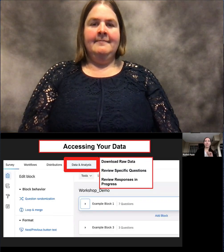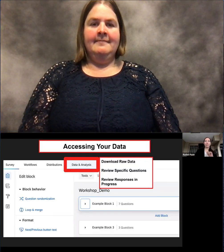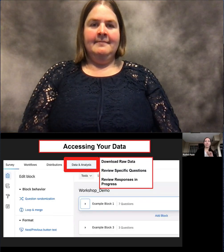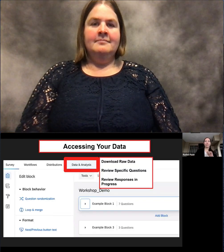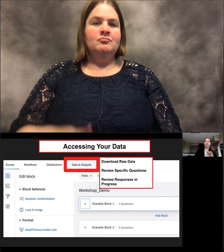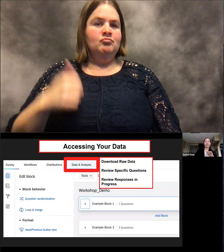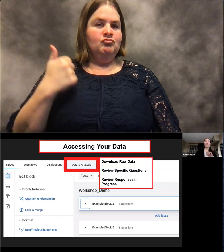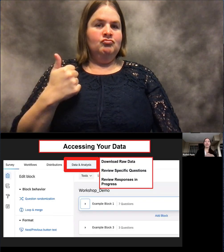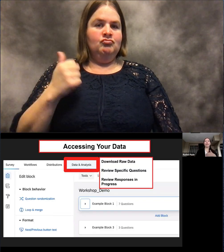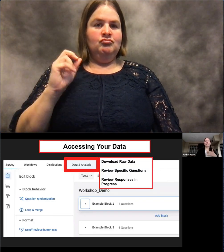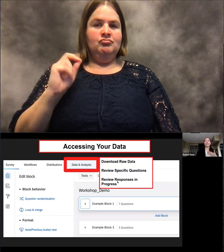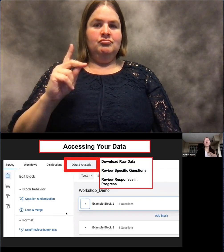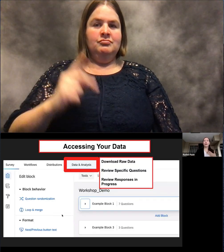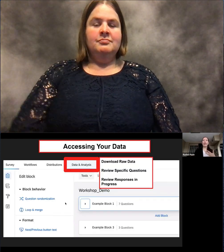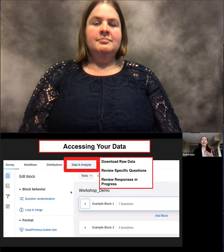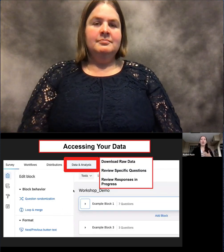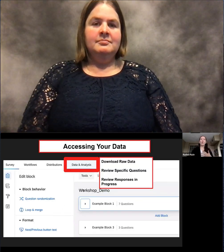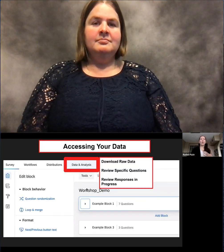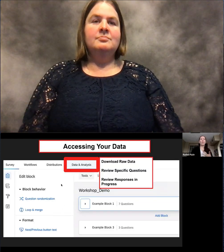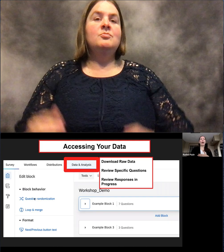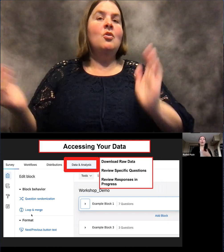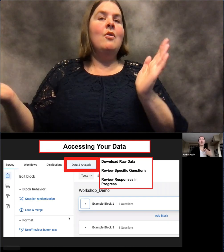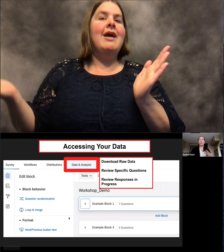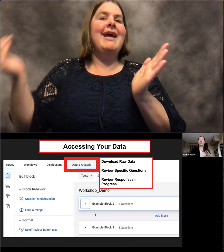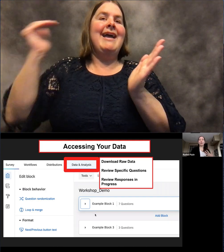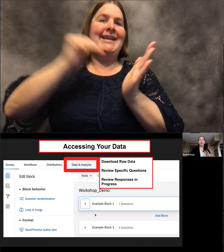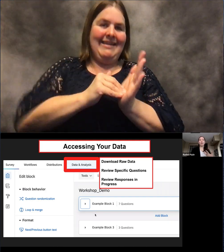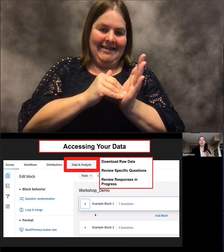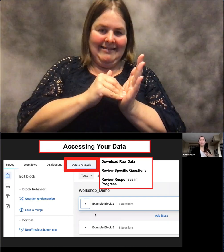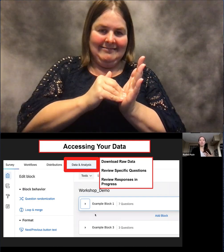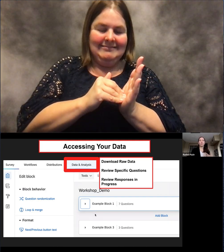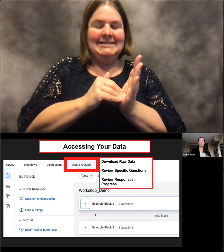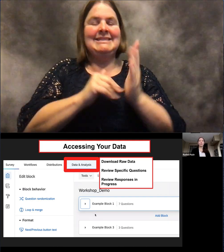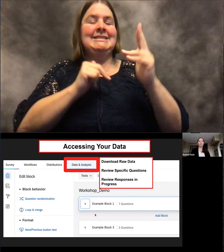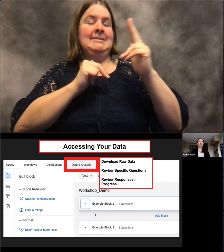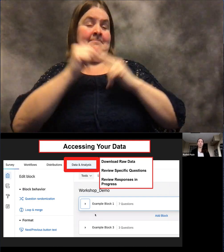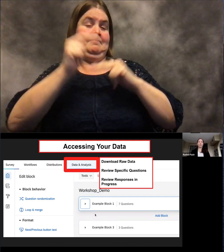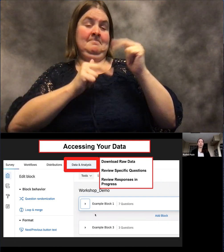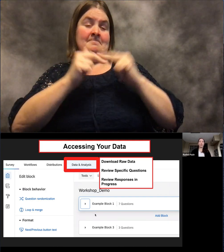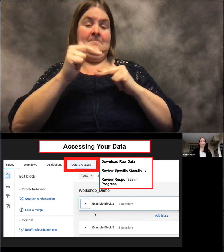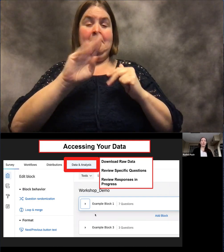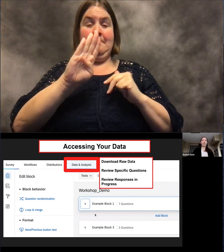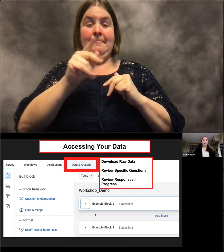Okay. So again, we're back in our builder view.